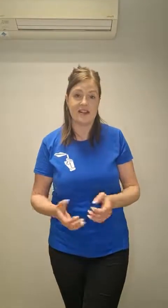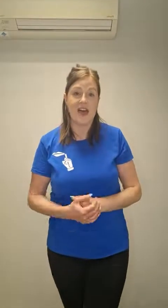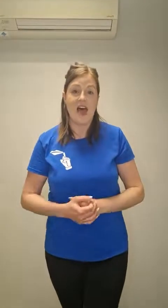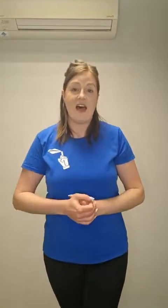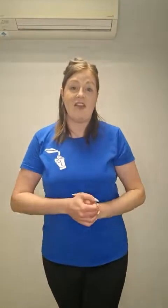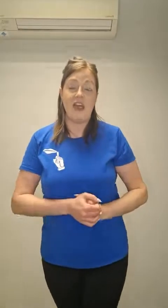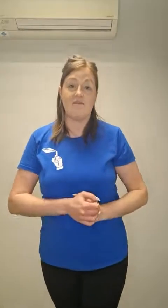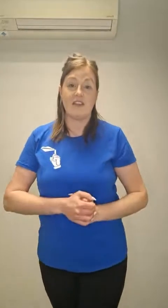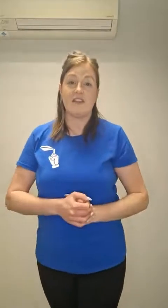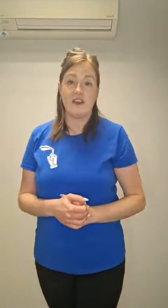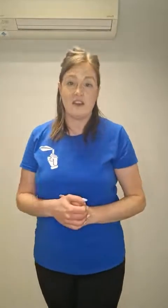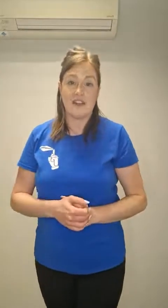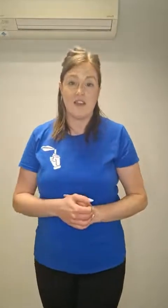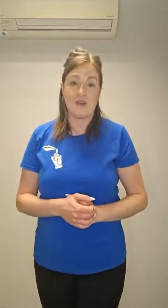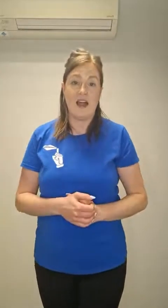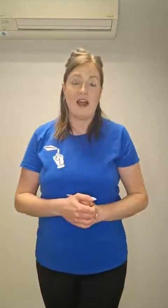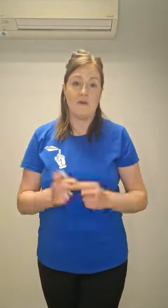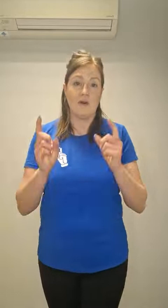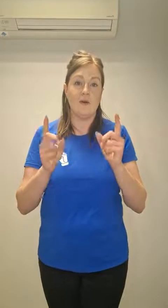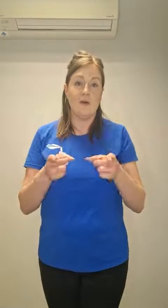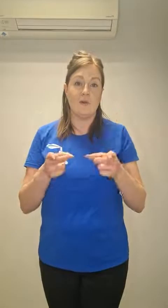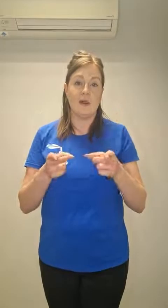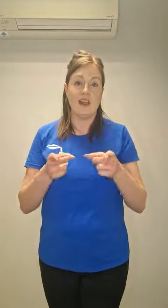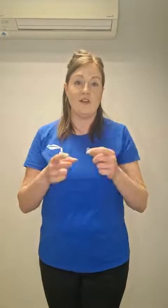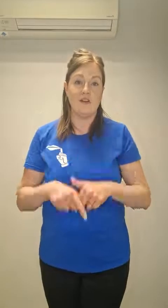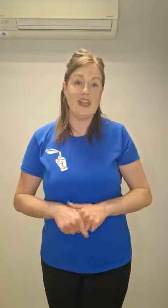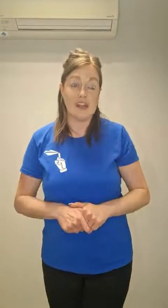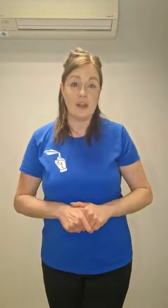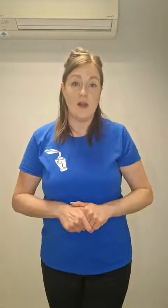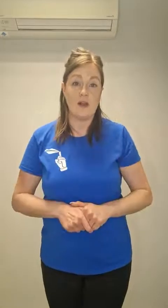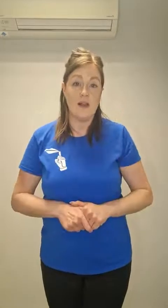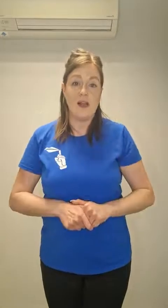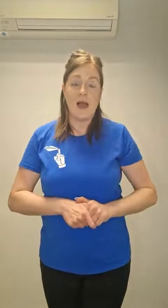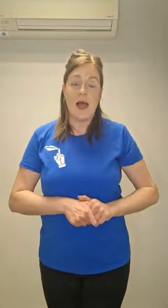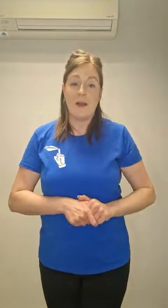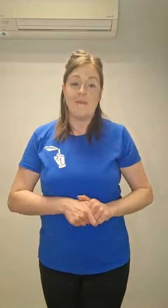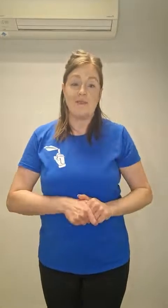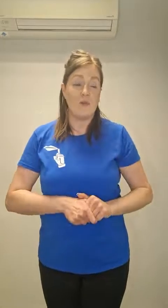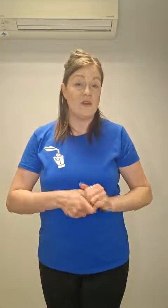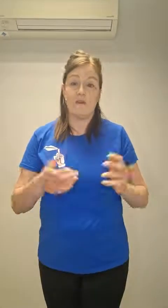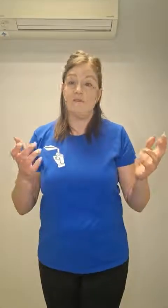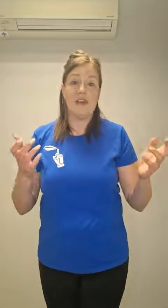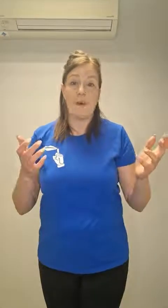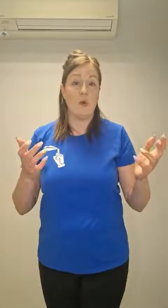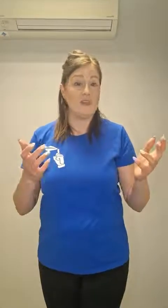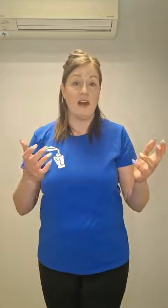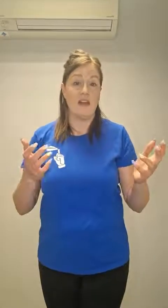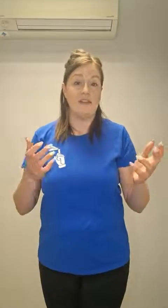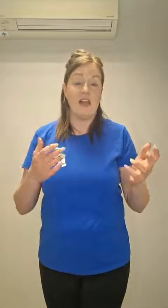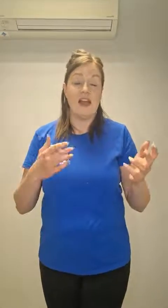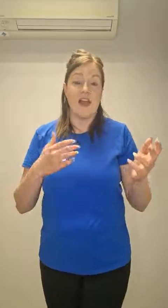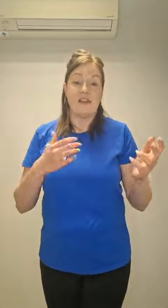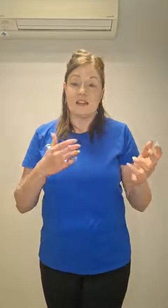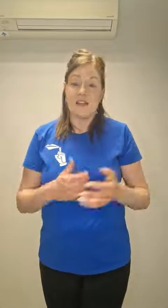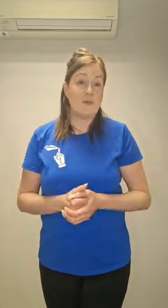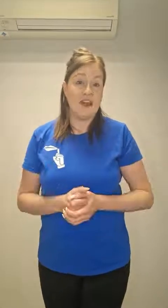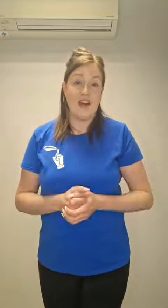And then every Thursday throughout April we're here on TikTok with yet more signs to celebrate our